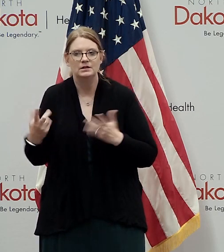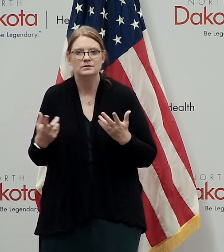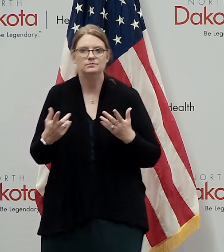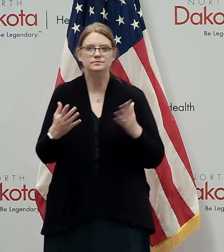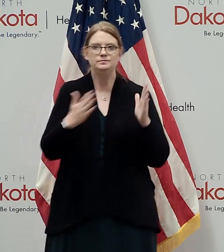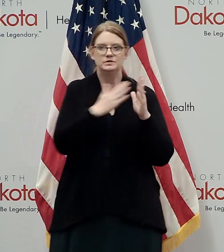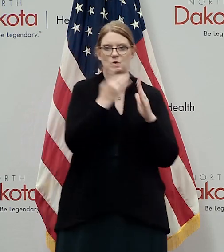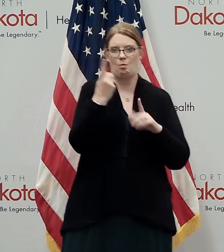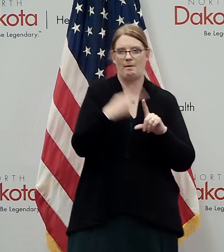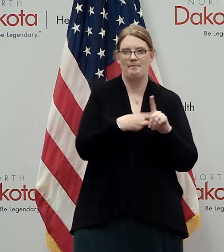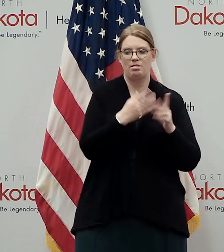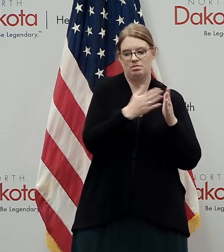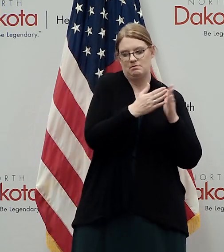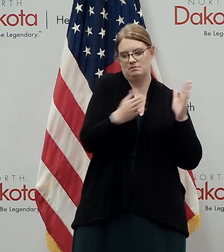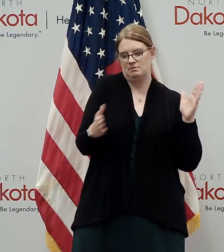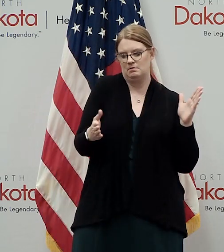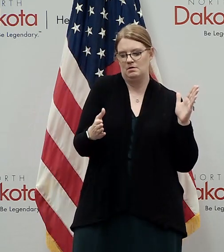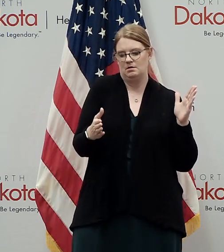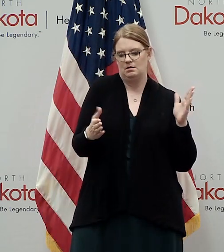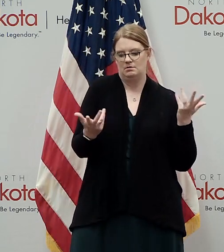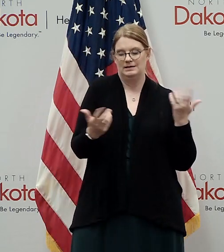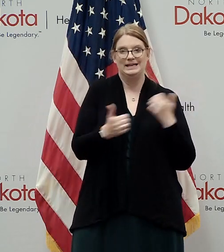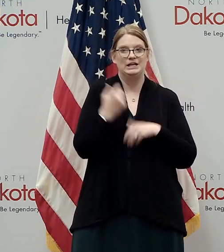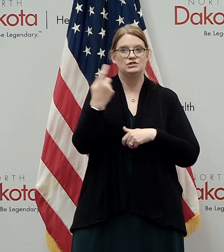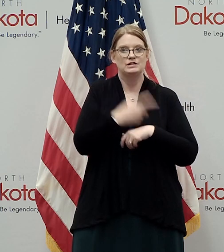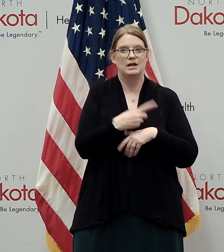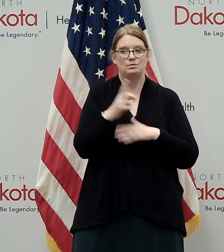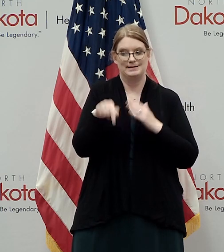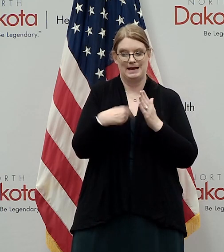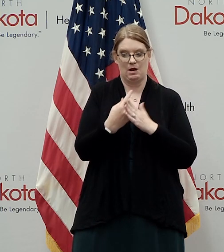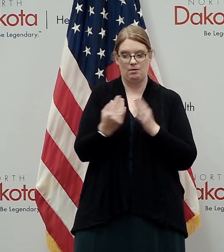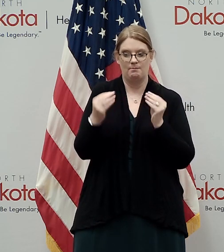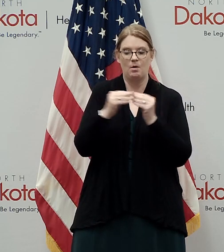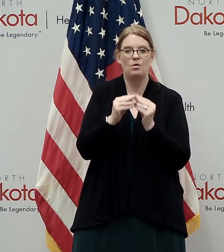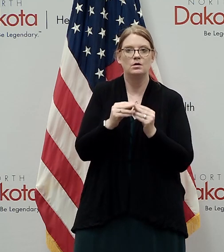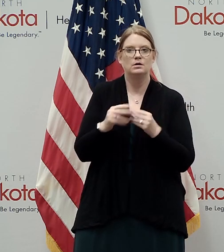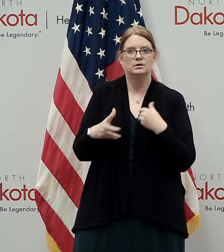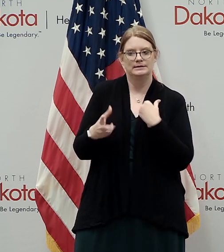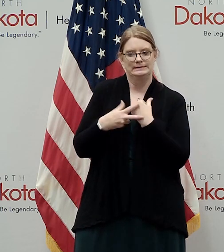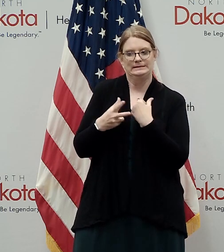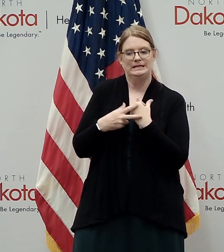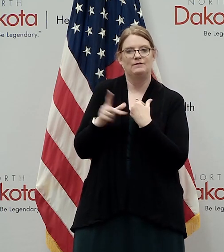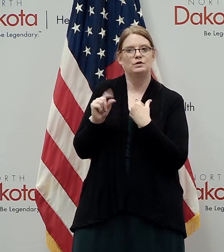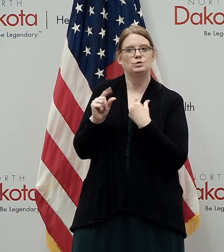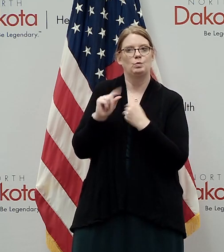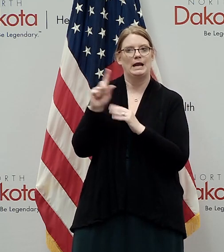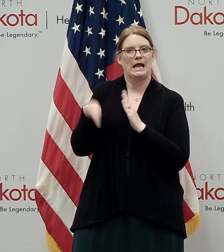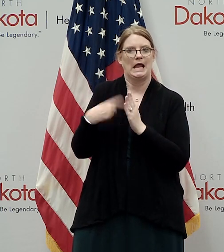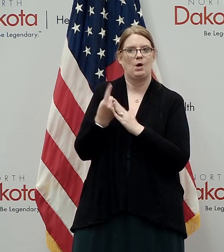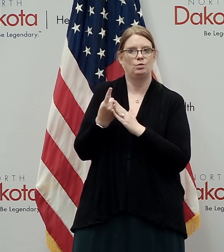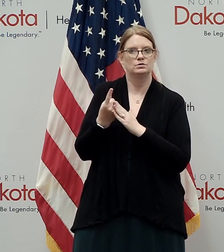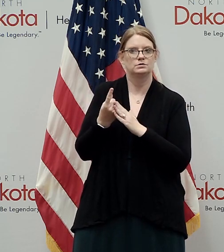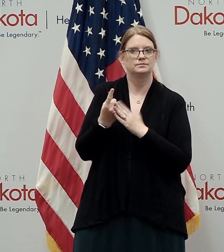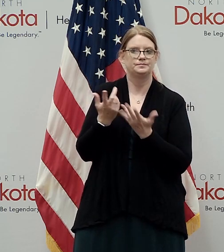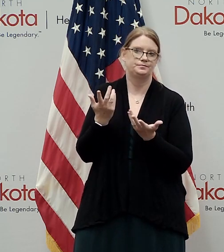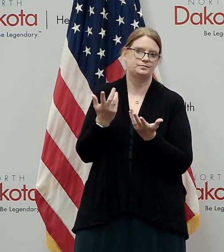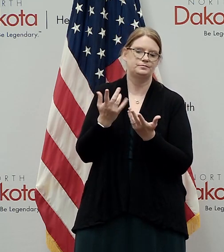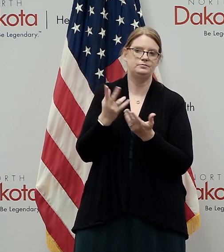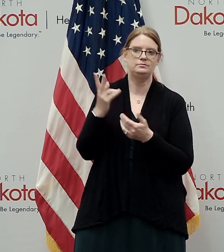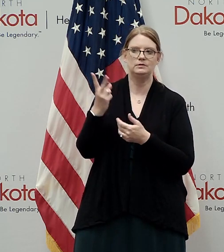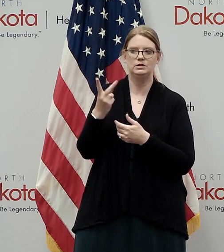year, you've got and each day was an hour longer, you've already got 20 hours, or the equivalent of about